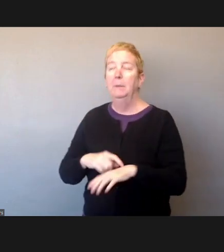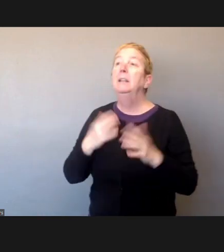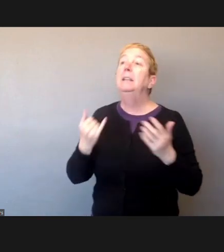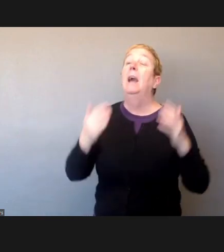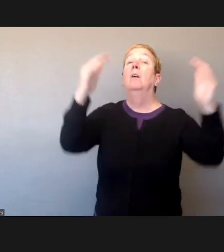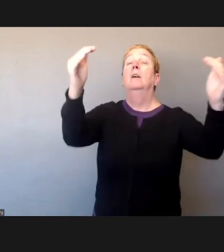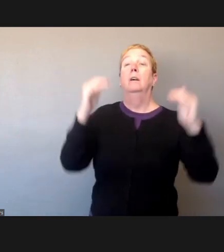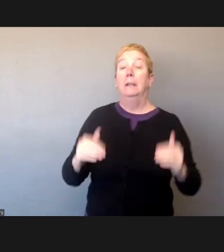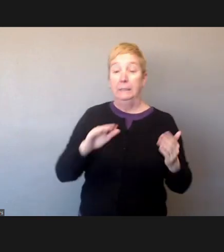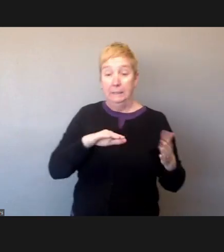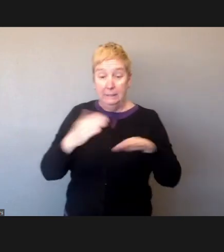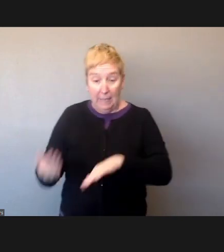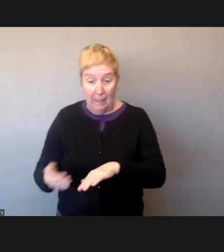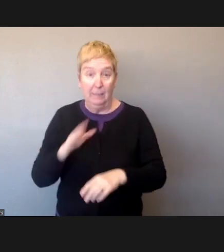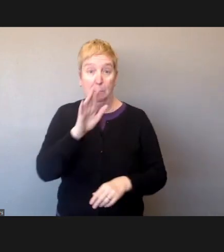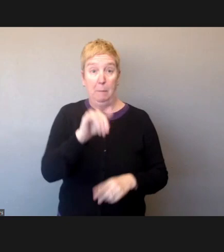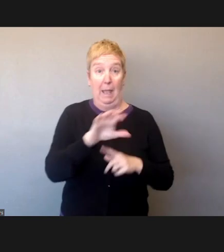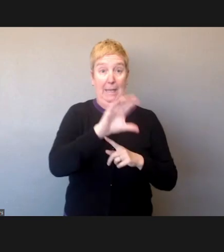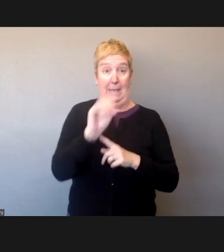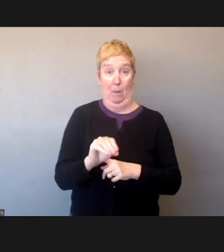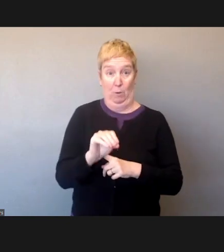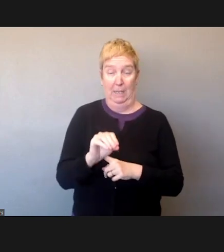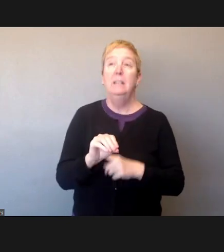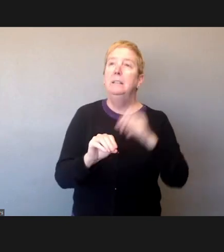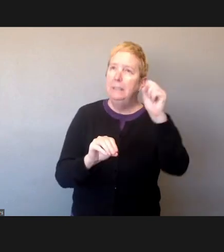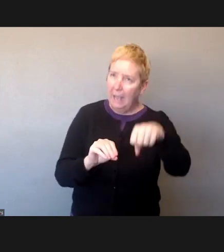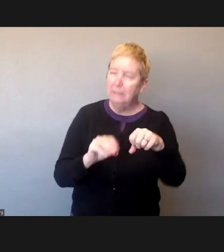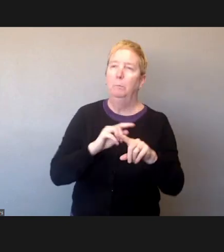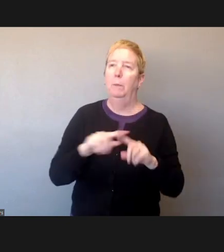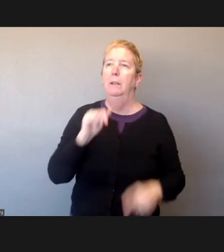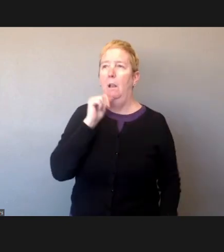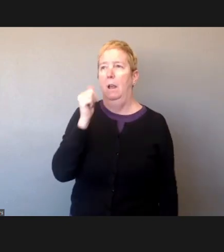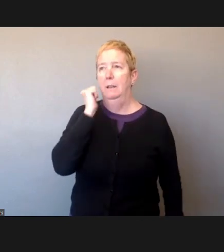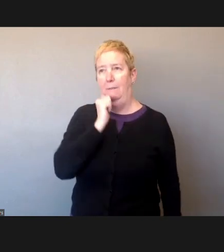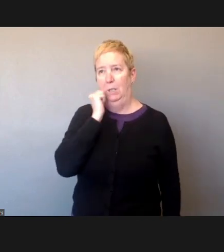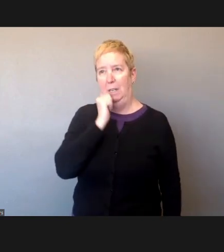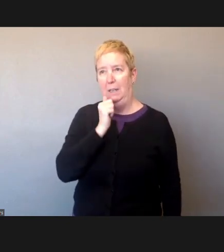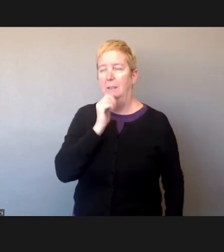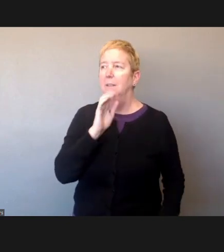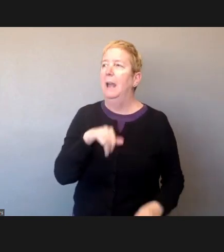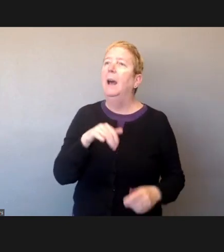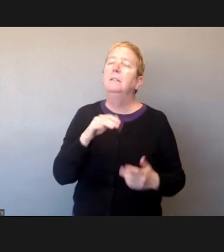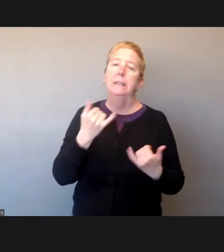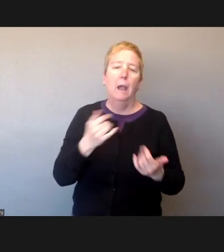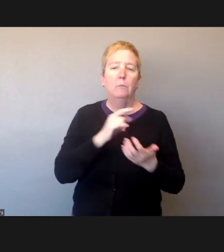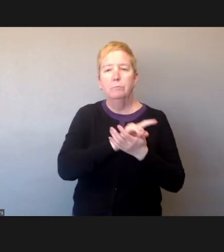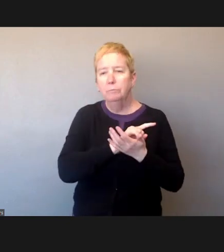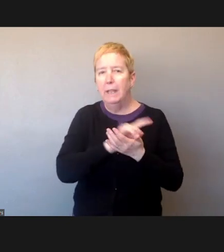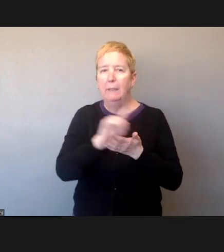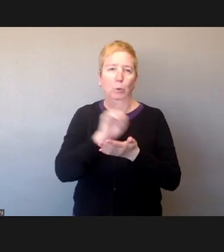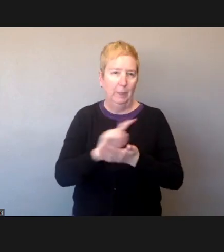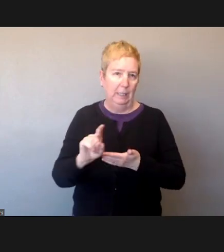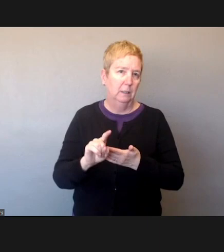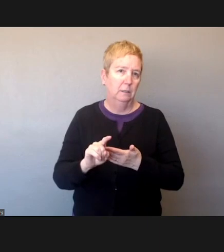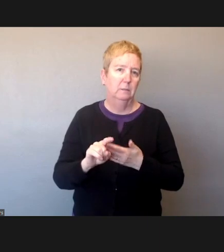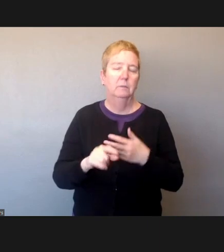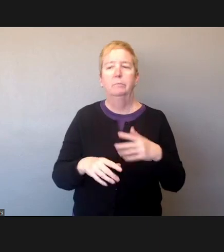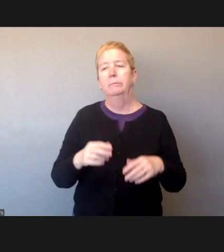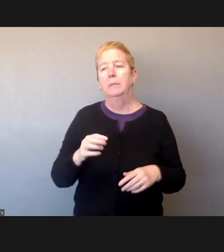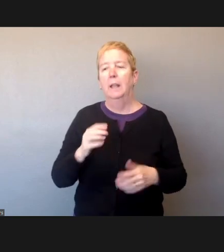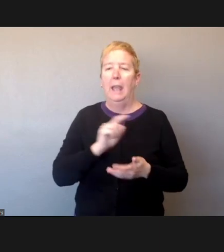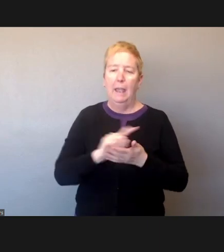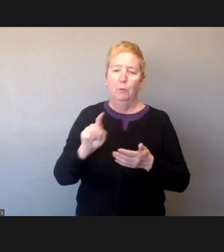reporting those. We just won't be reporting them daily. And so that, again, will be a weekly summation in the weekly mortality